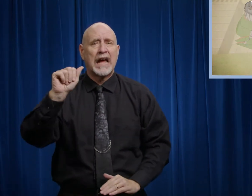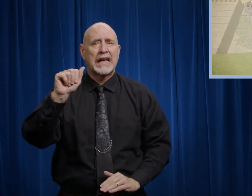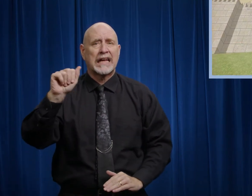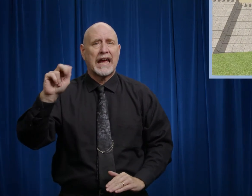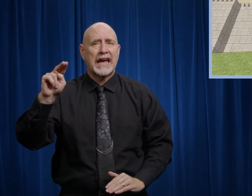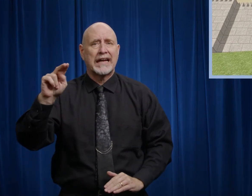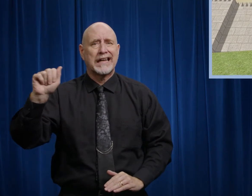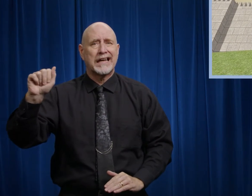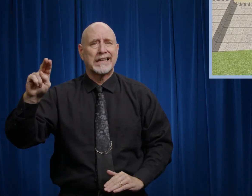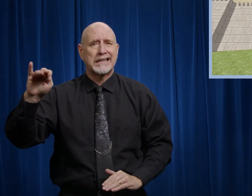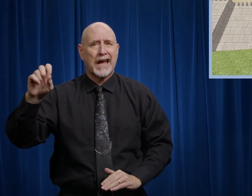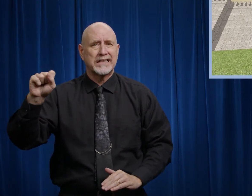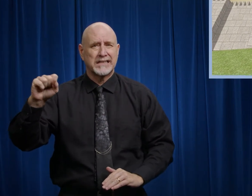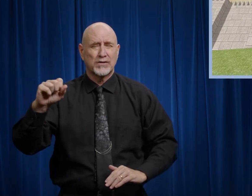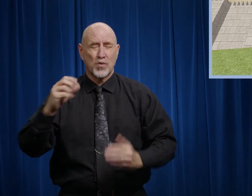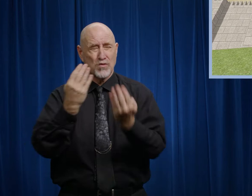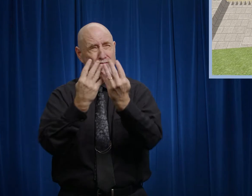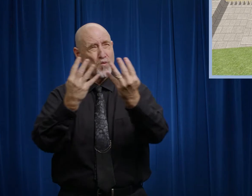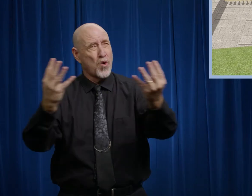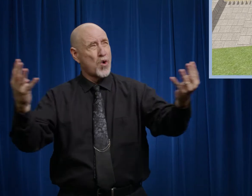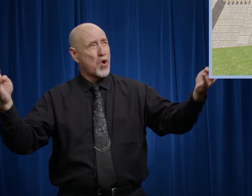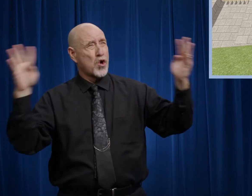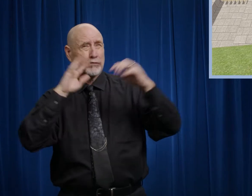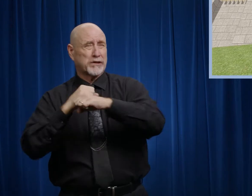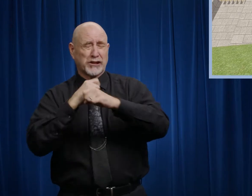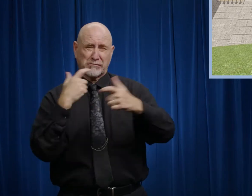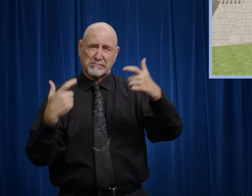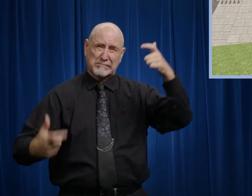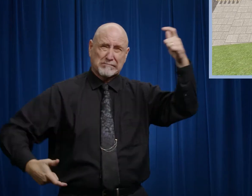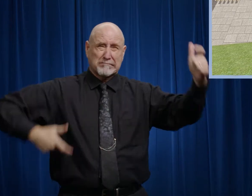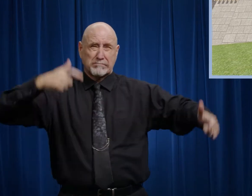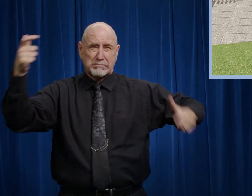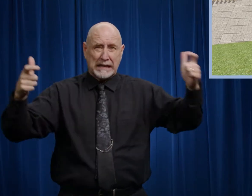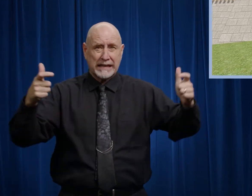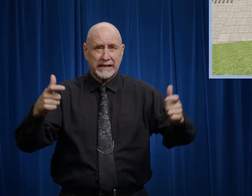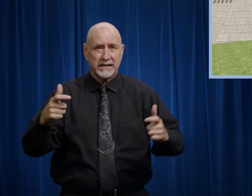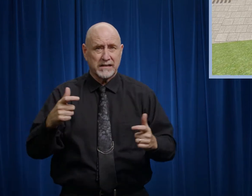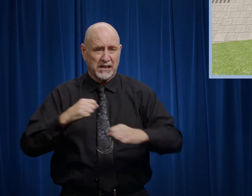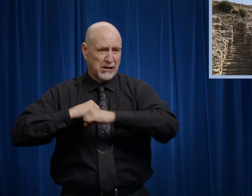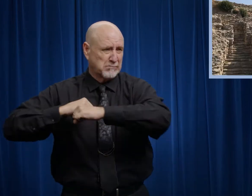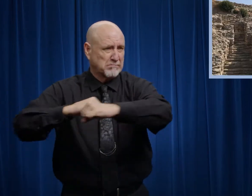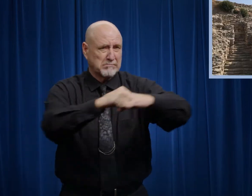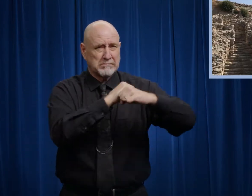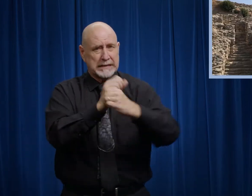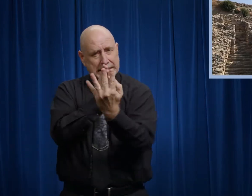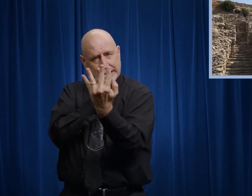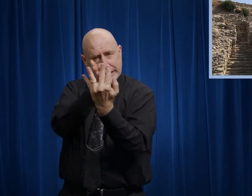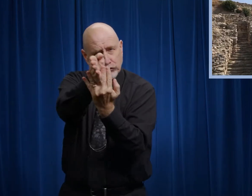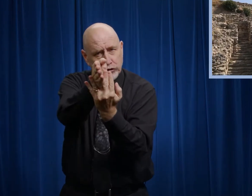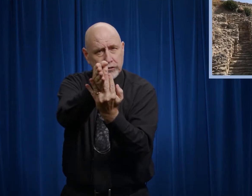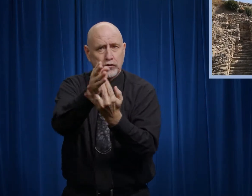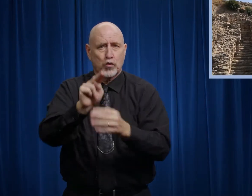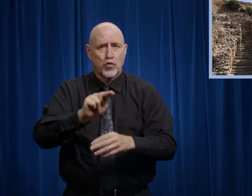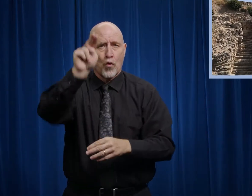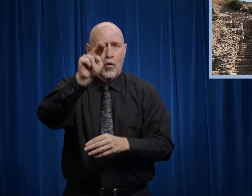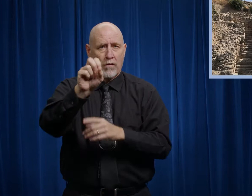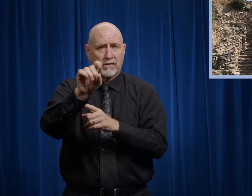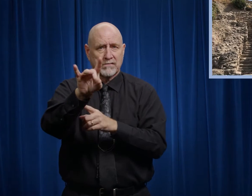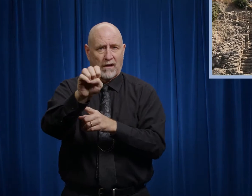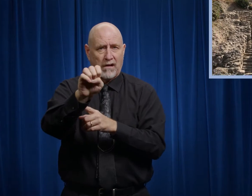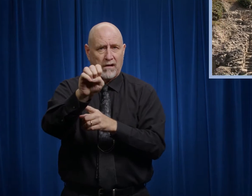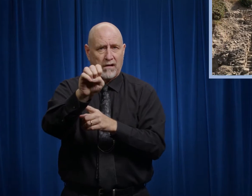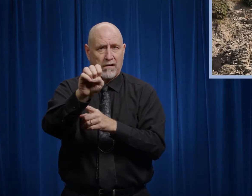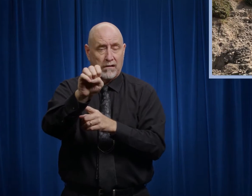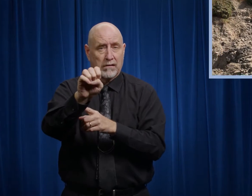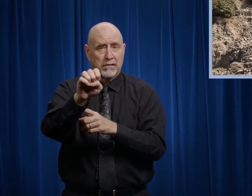belonged to the Canaanites, who built massive walls for protection and established a fortified entrance on the northern side of